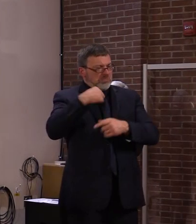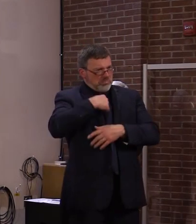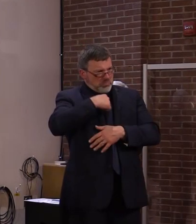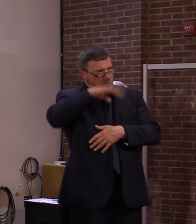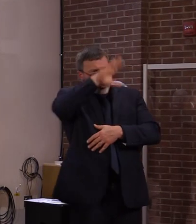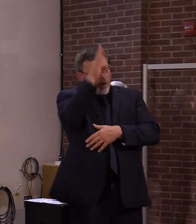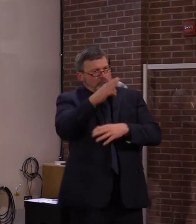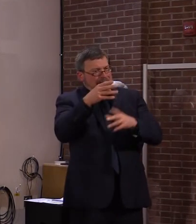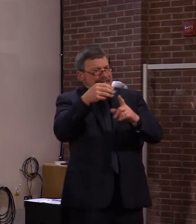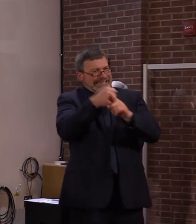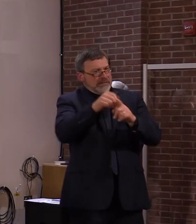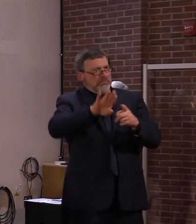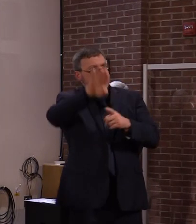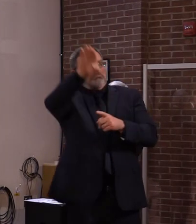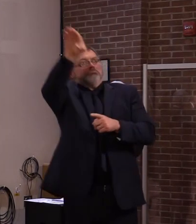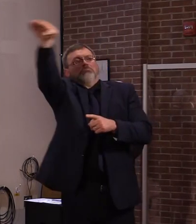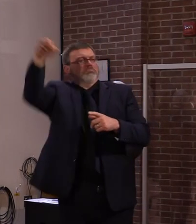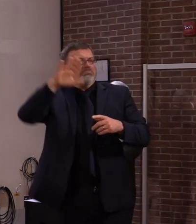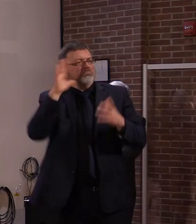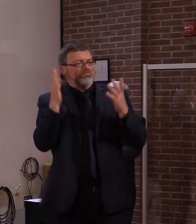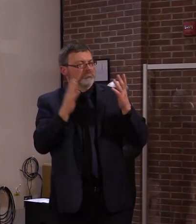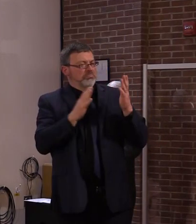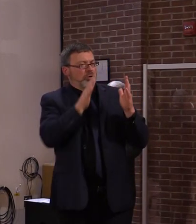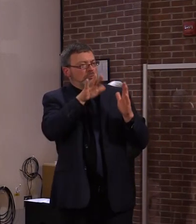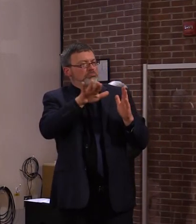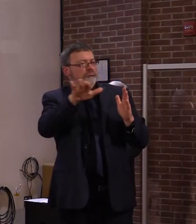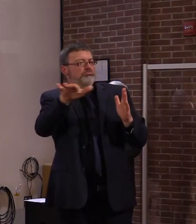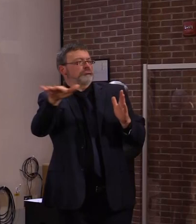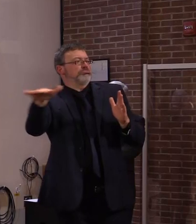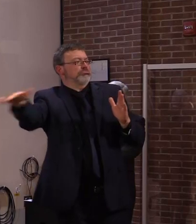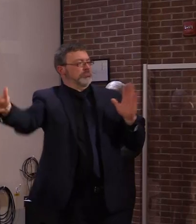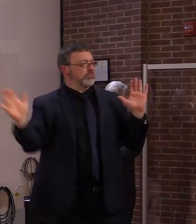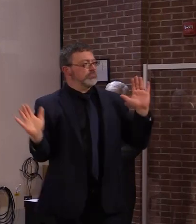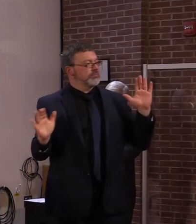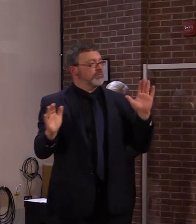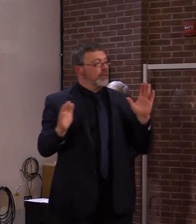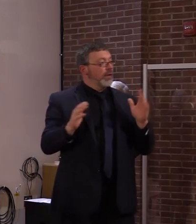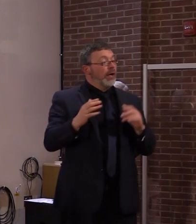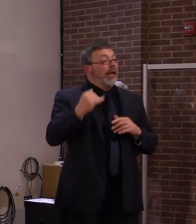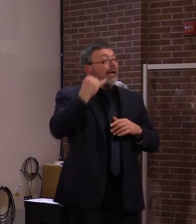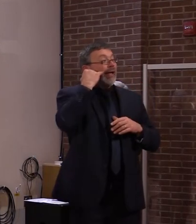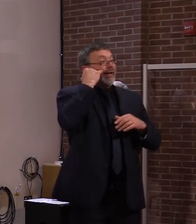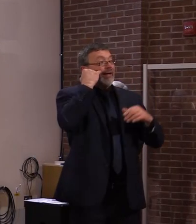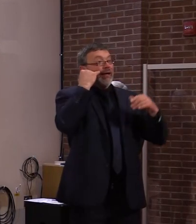But what if we do? Like, what happens then? We'll put in place the contingency plans.